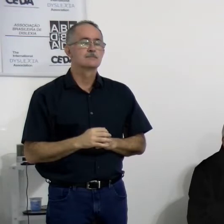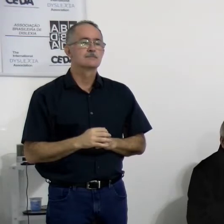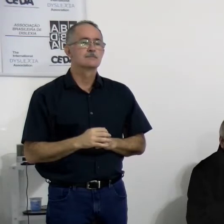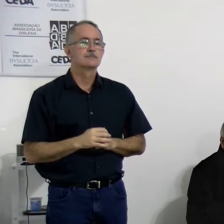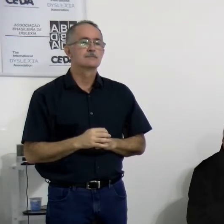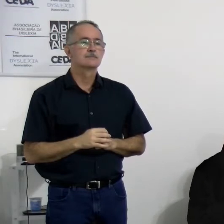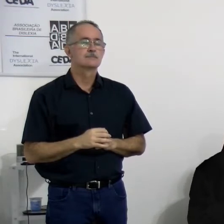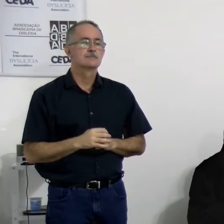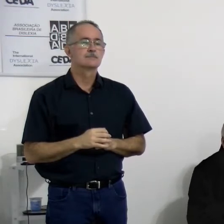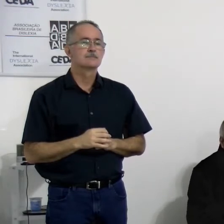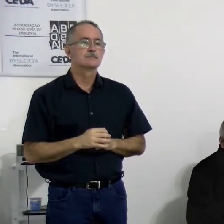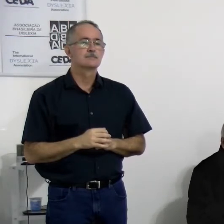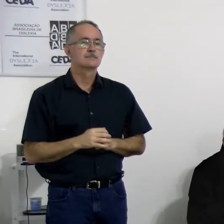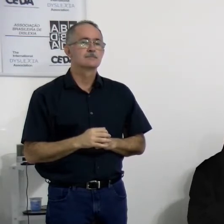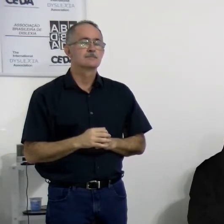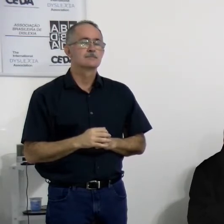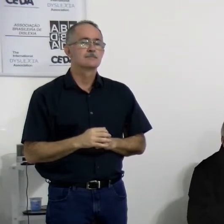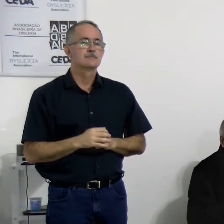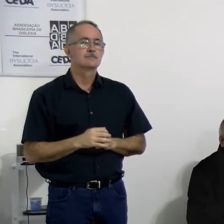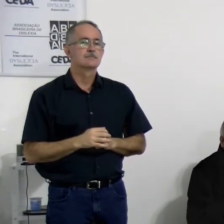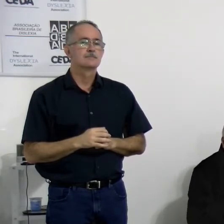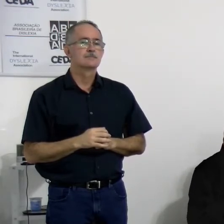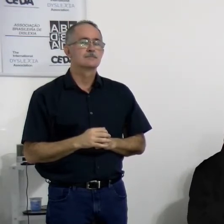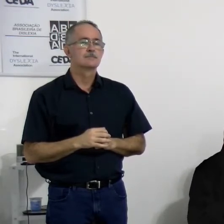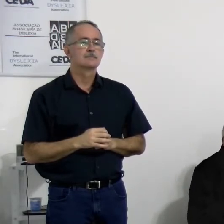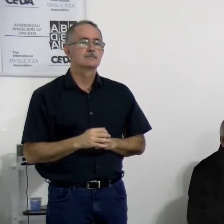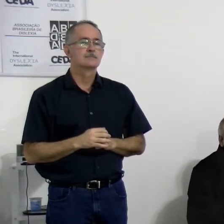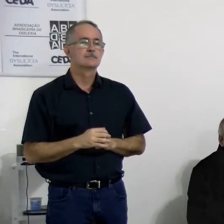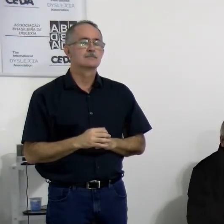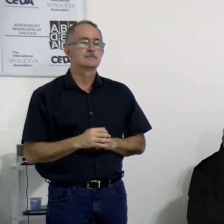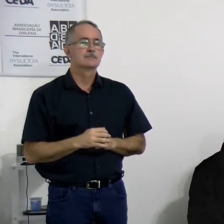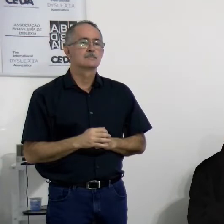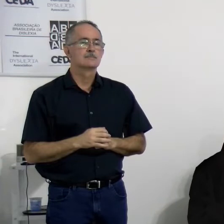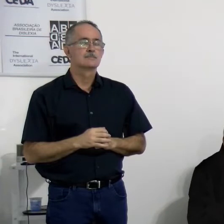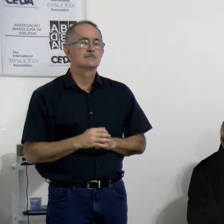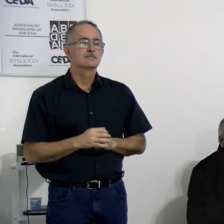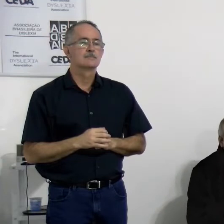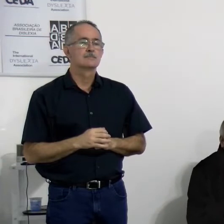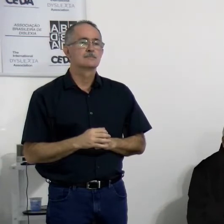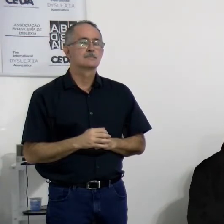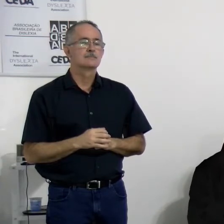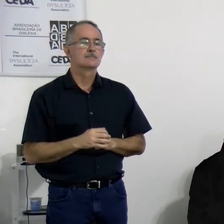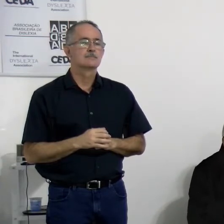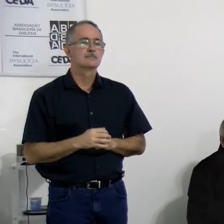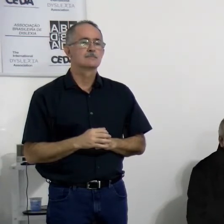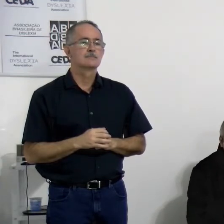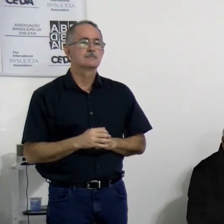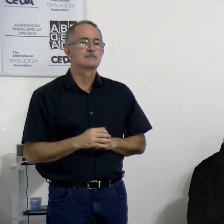Saudi Arabian colleague, we developed the first comprehensive test of phonological processing in